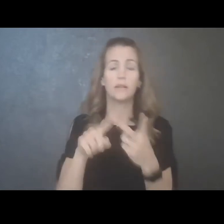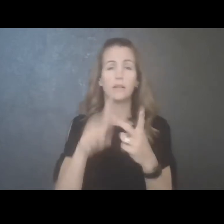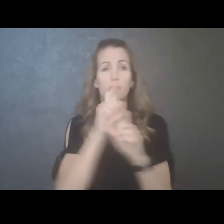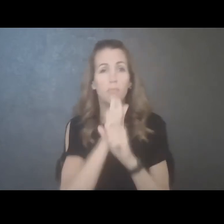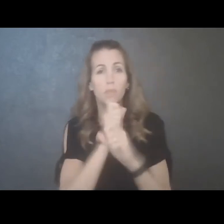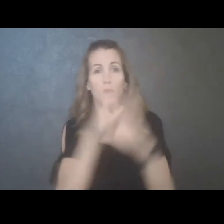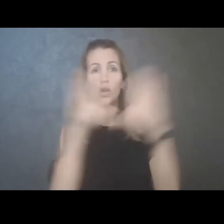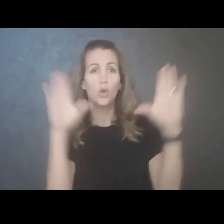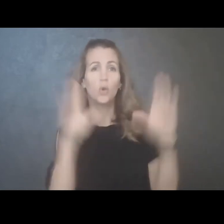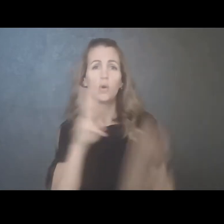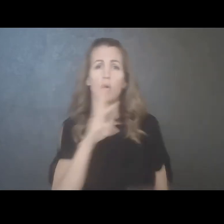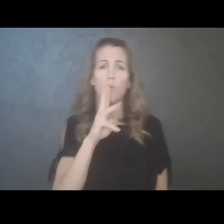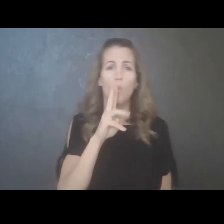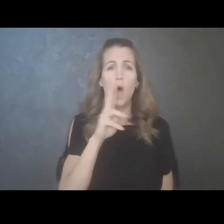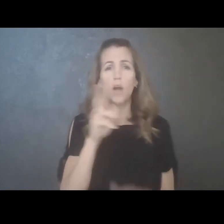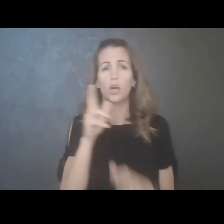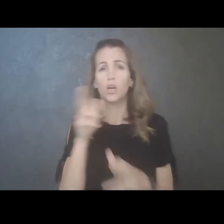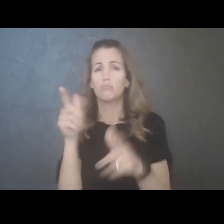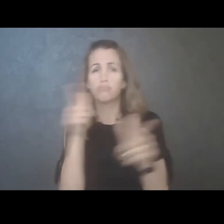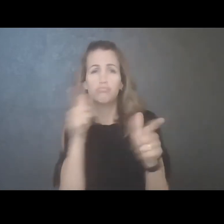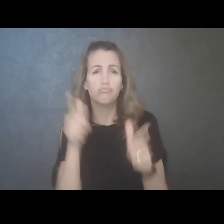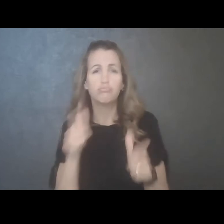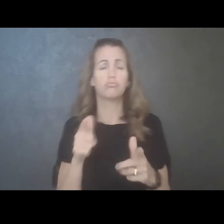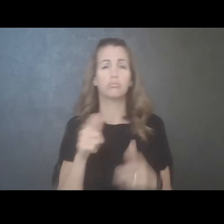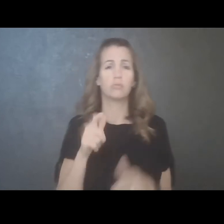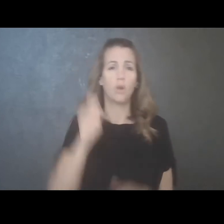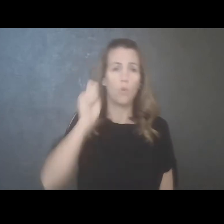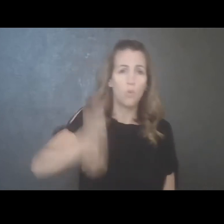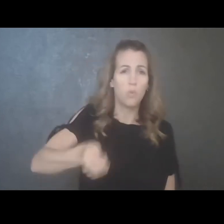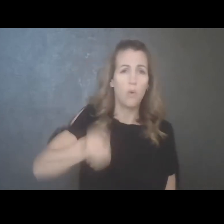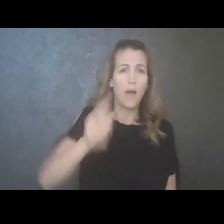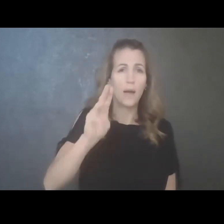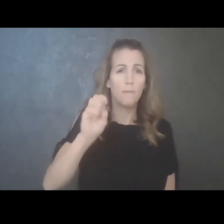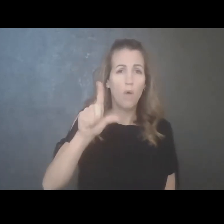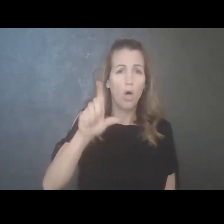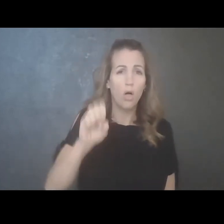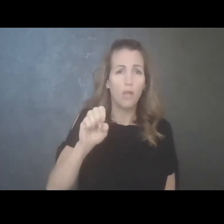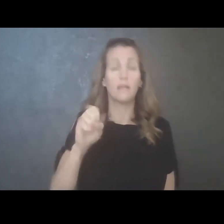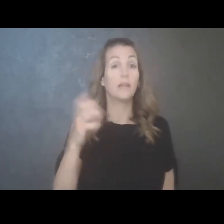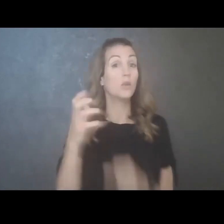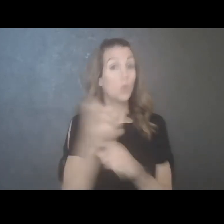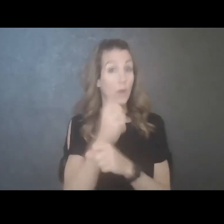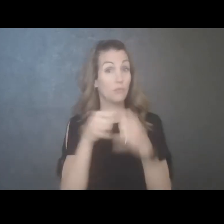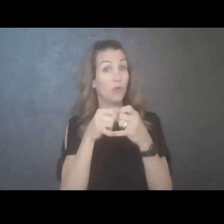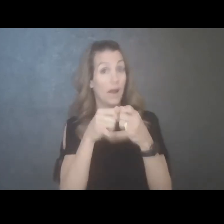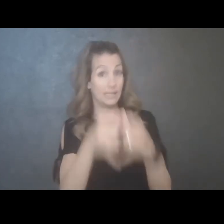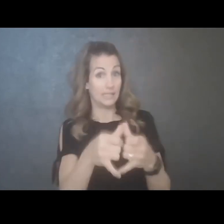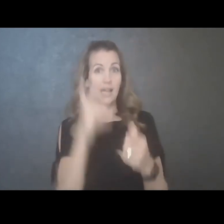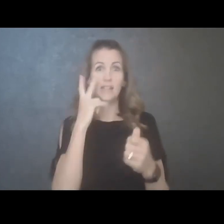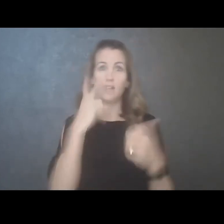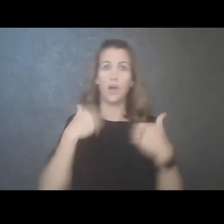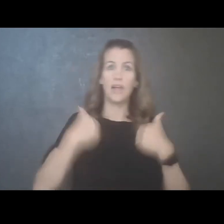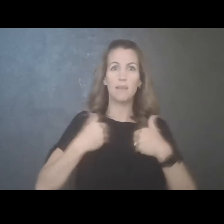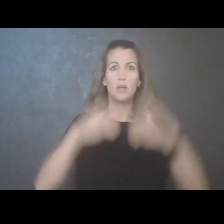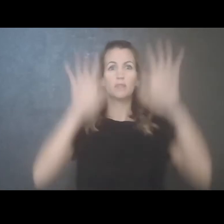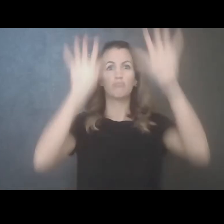there's whack-a-mole, all the different types of things, and you win prizes. And as a 6-year-old, there's all these little stuffed animals behind there, and you want to win that